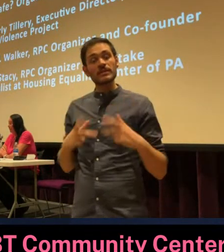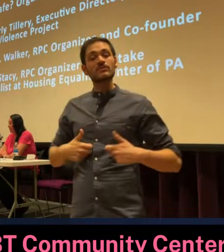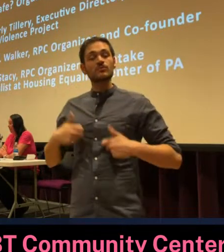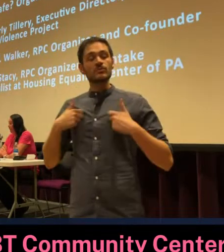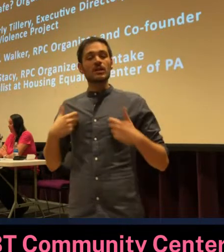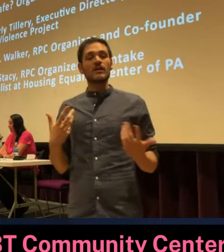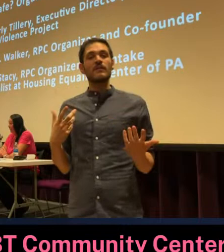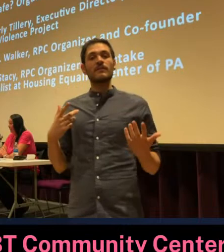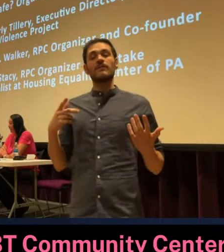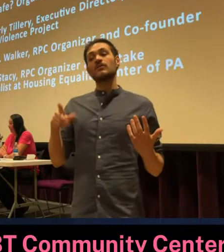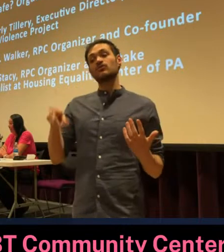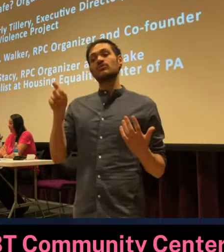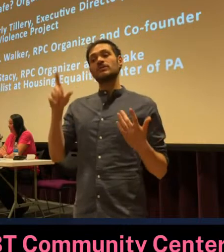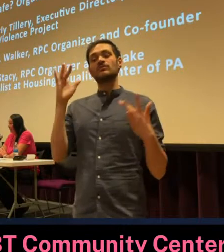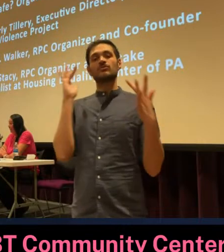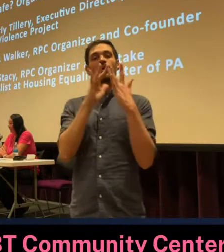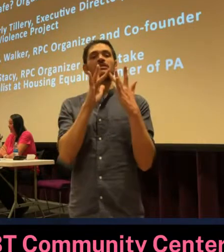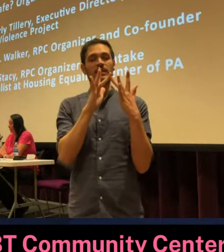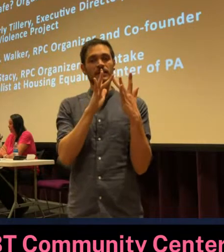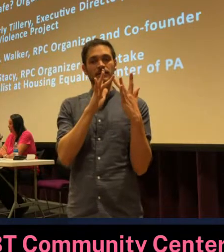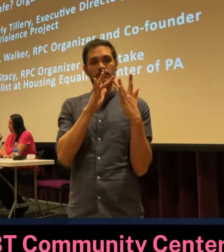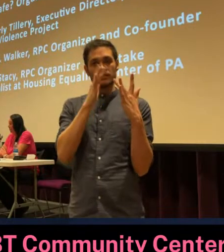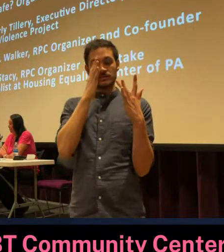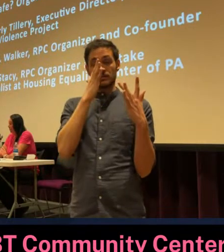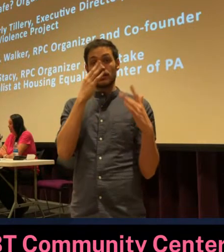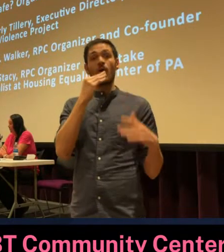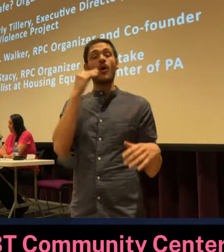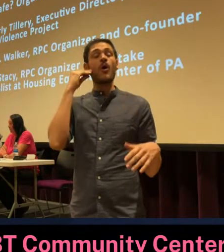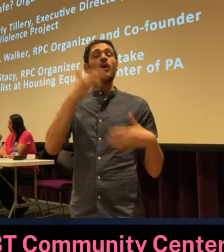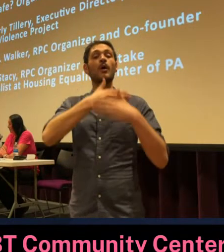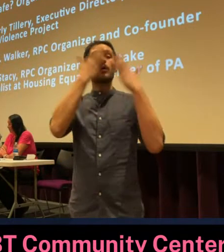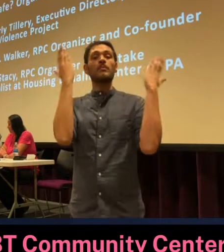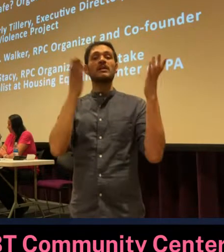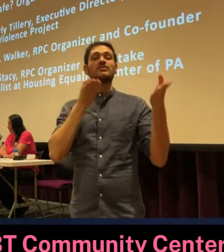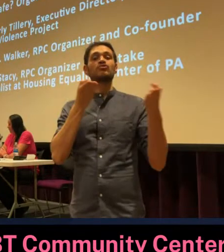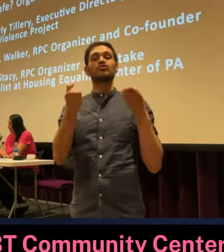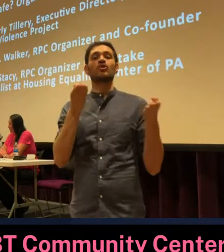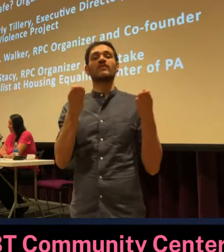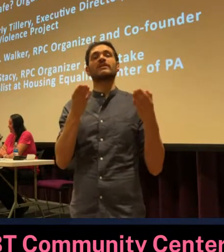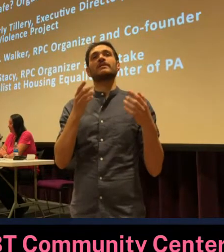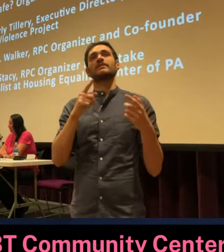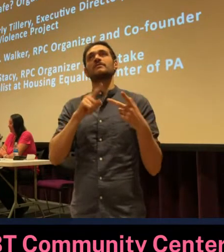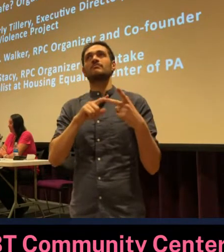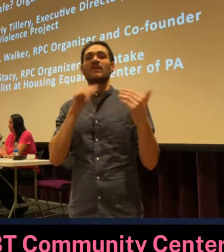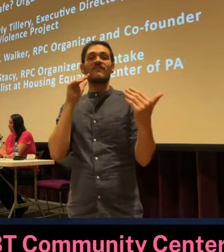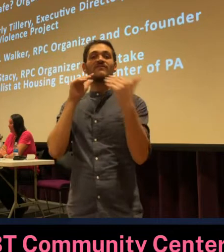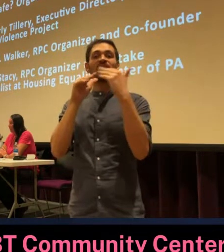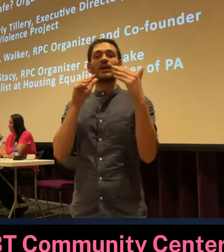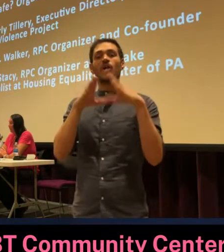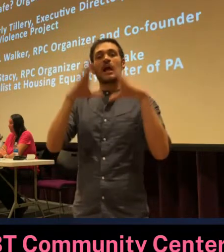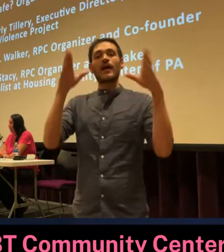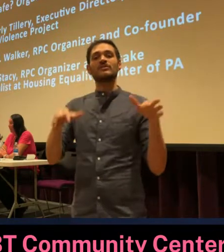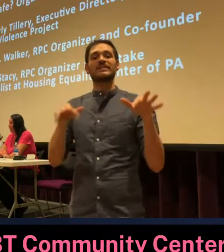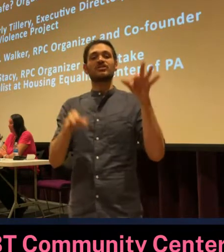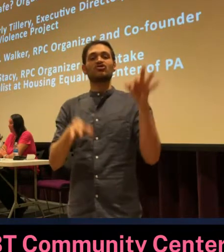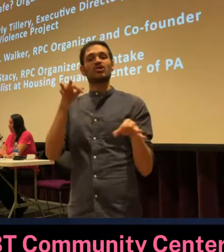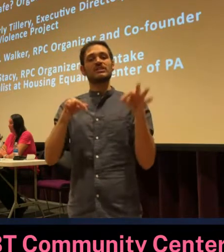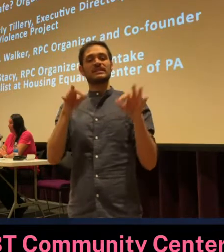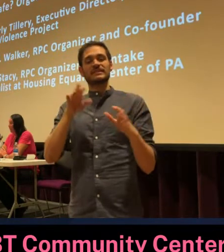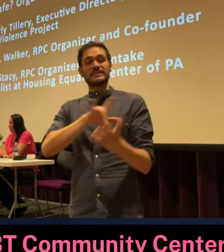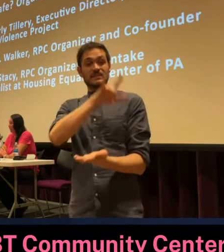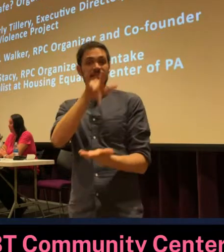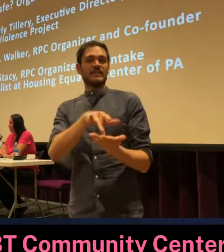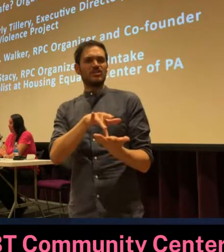needs to contact homeless services. Fair Housing Justice Center should be able to tell